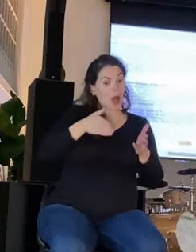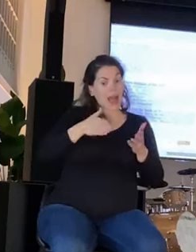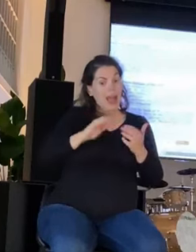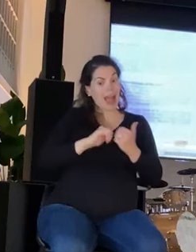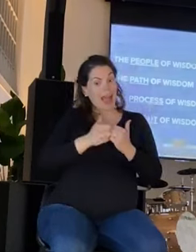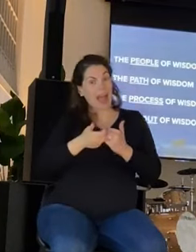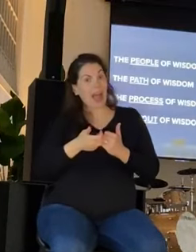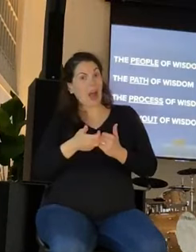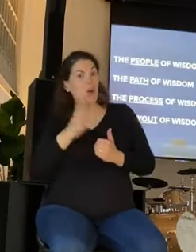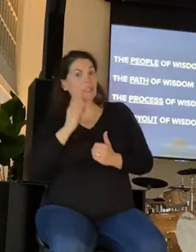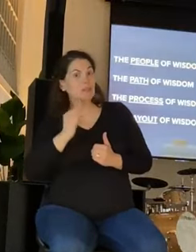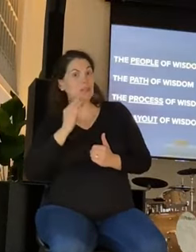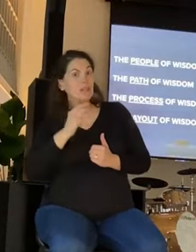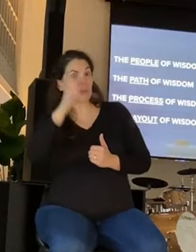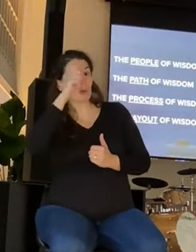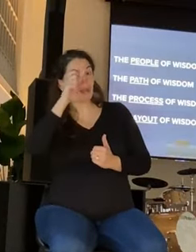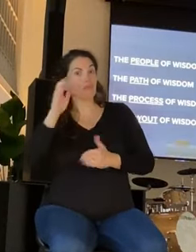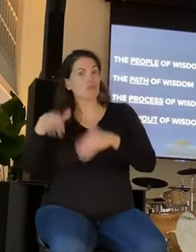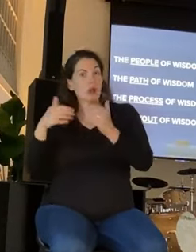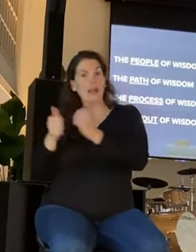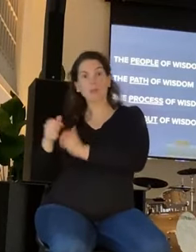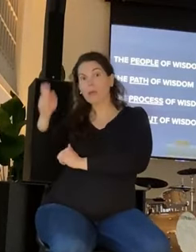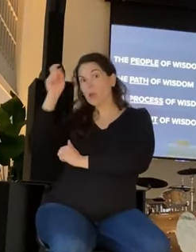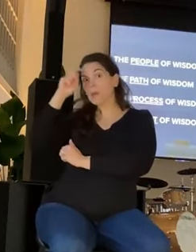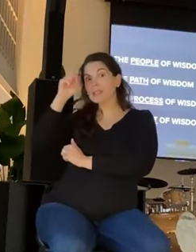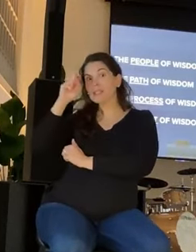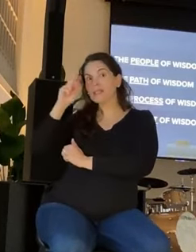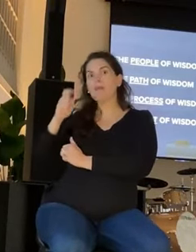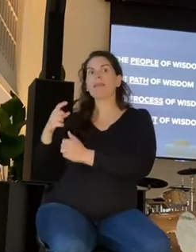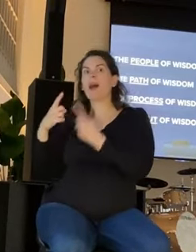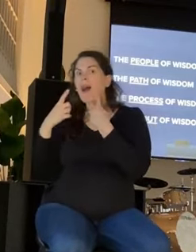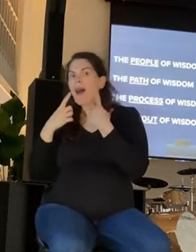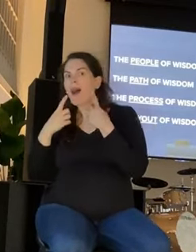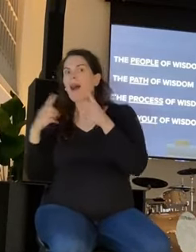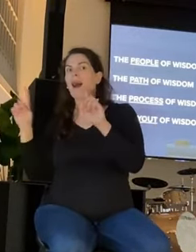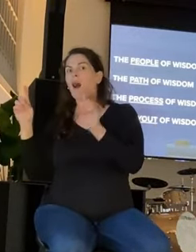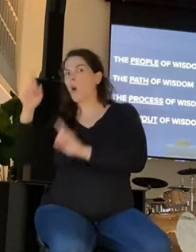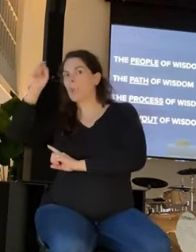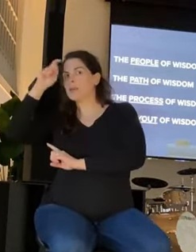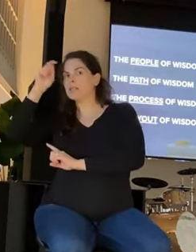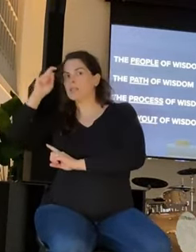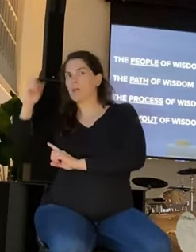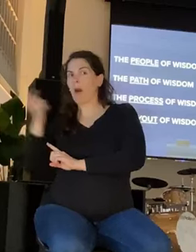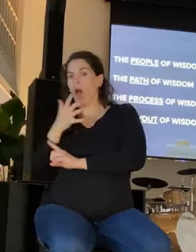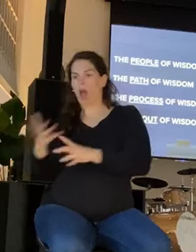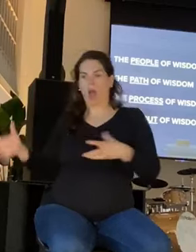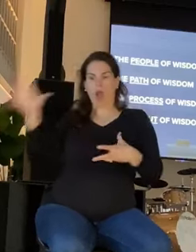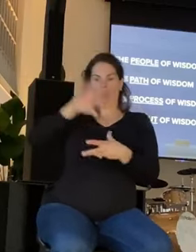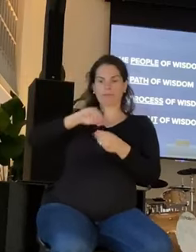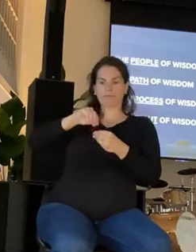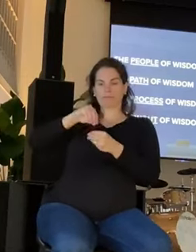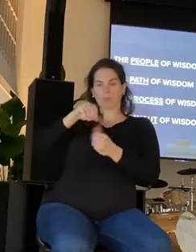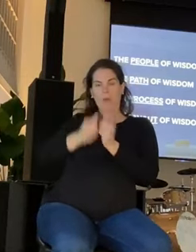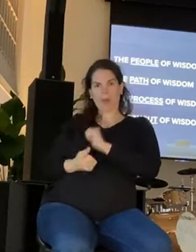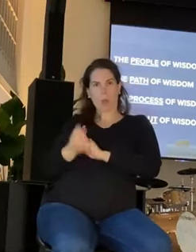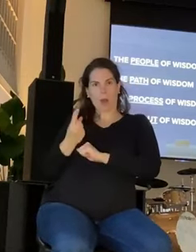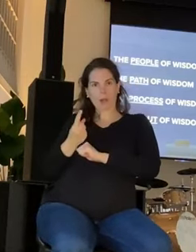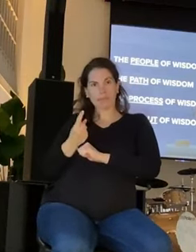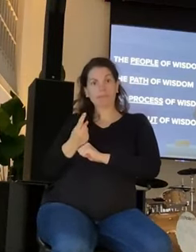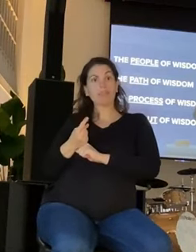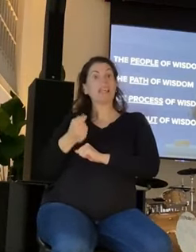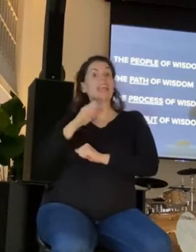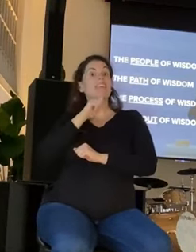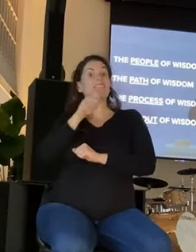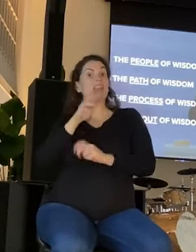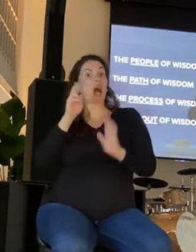wisdom, the process of wisdom, and the payout of wisdom. All packed in this one verse. And if you have not been catching